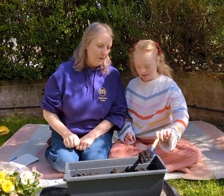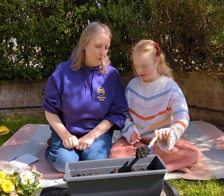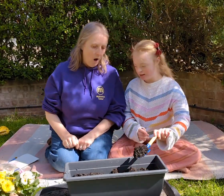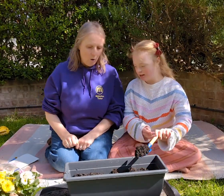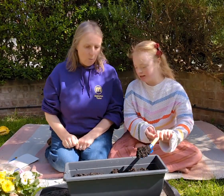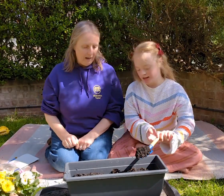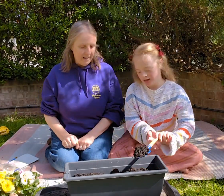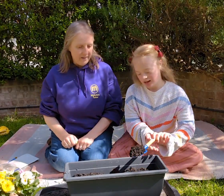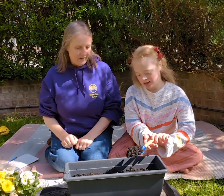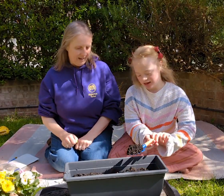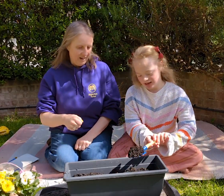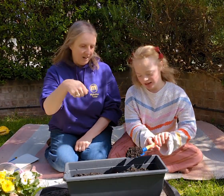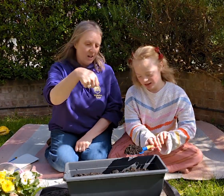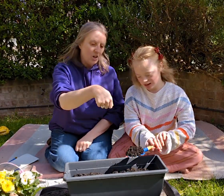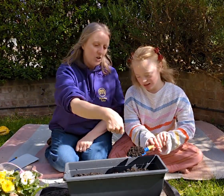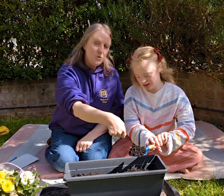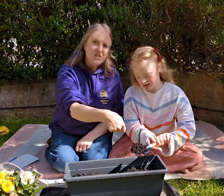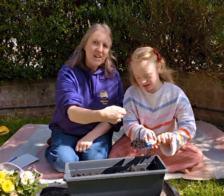little hole, please? Can you dig?